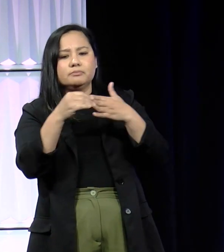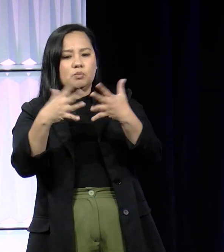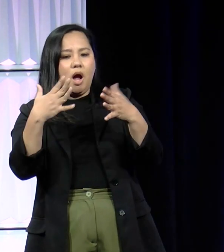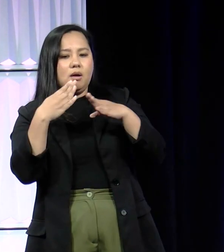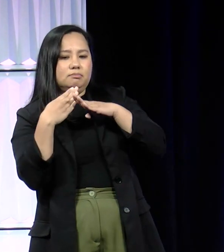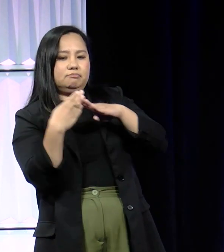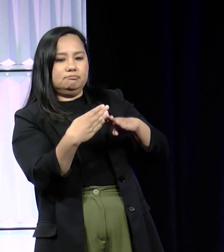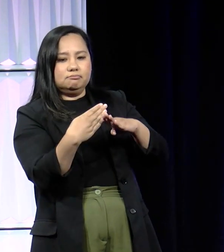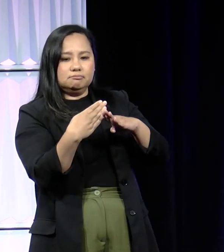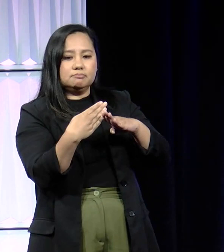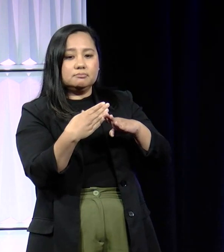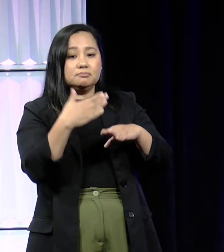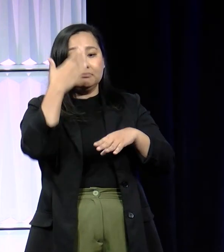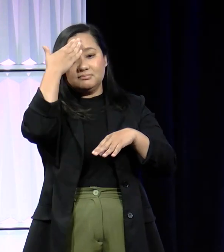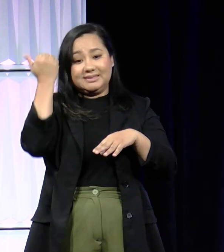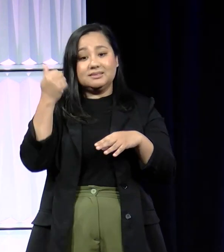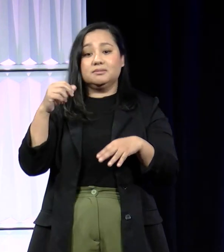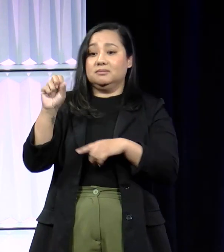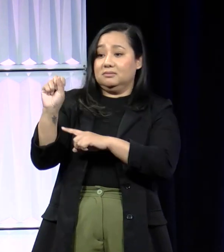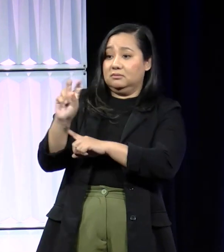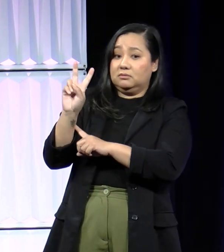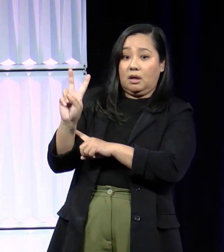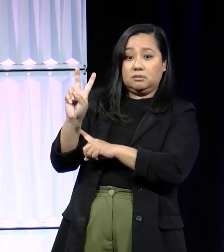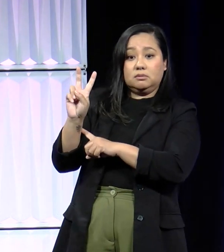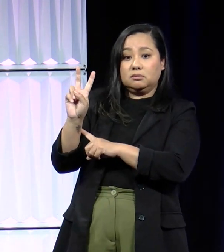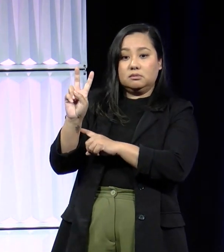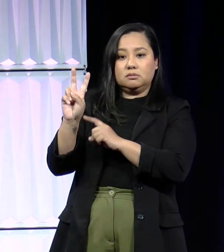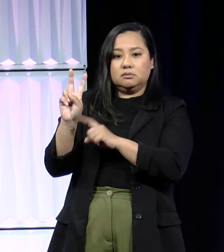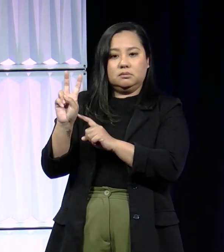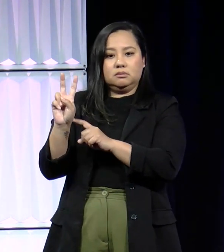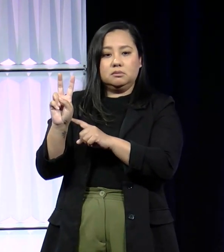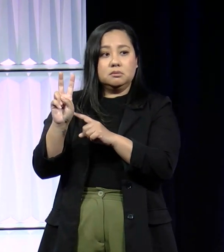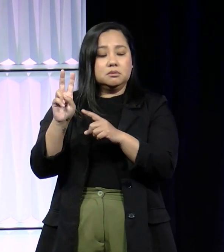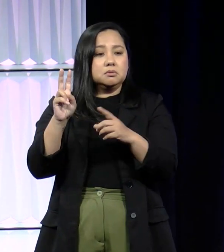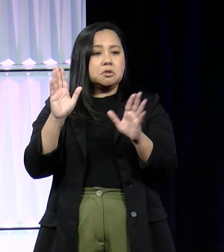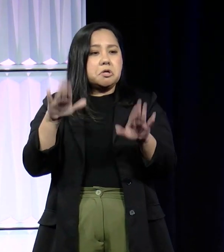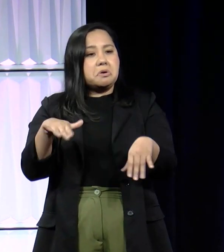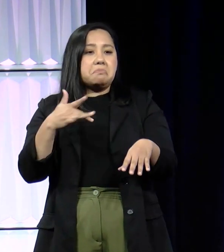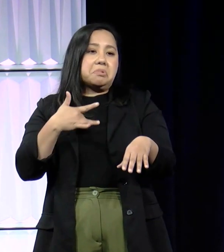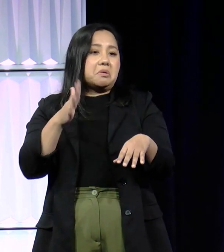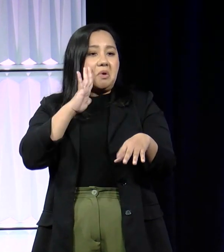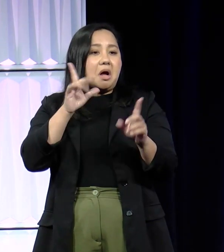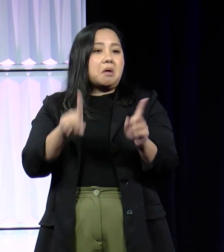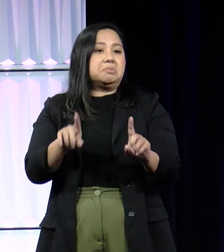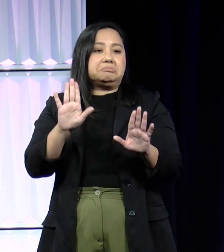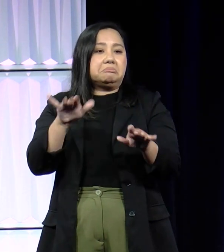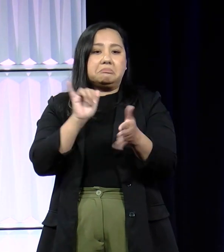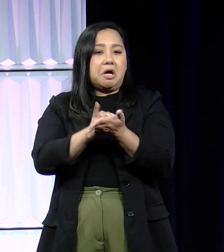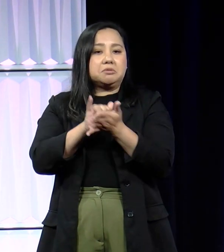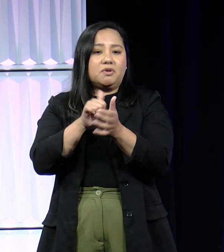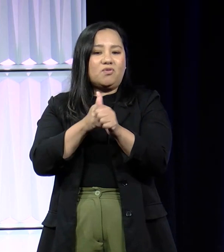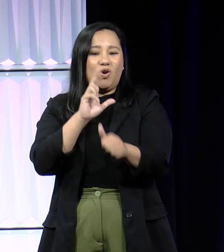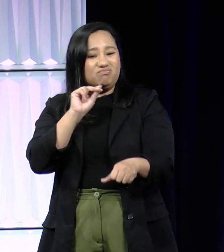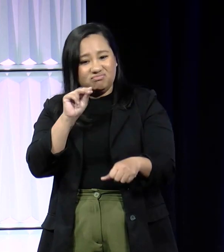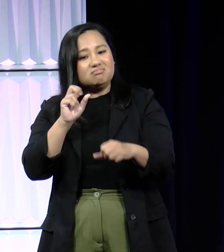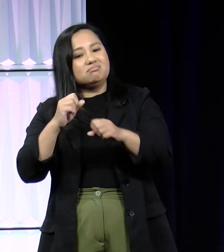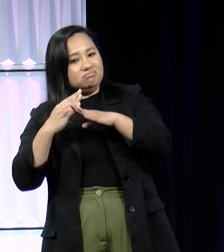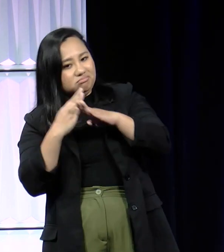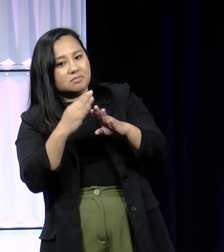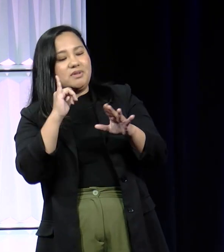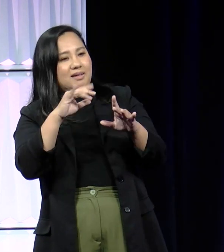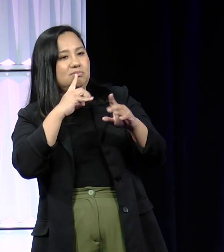sexual violence is not inevitable, it's preventable. Prevention is the long game, so we must look